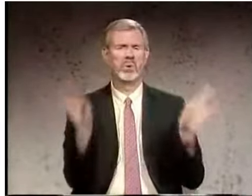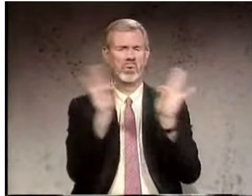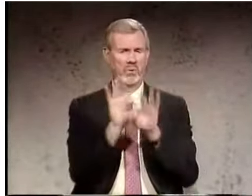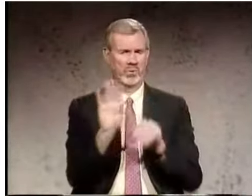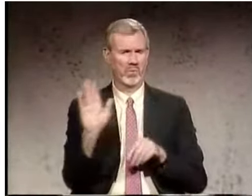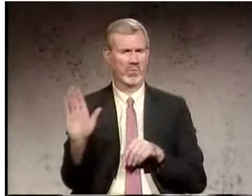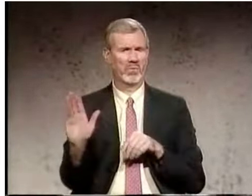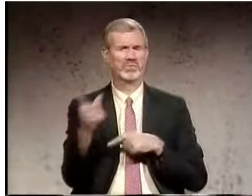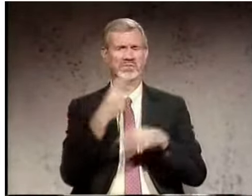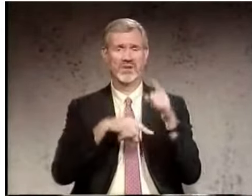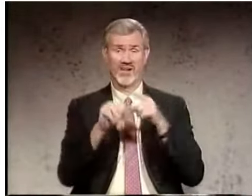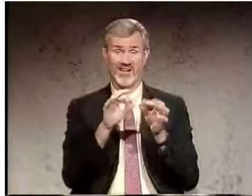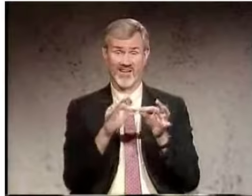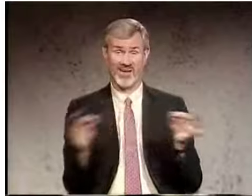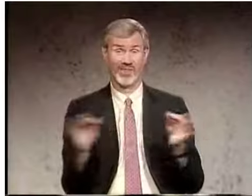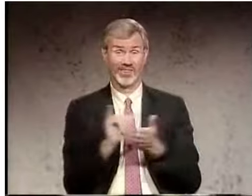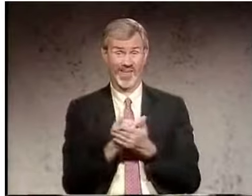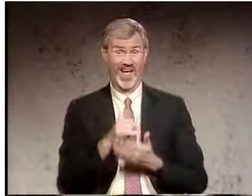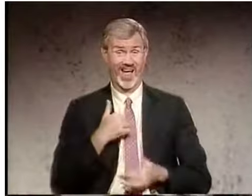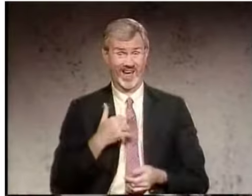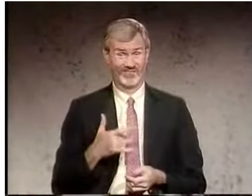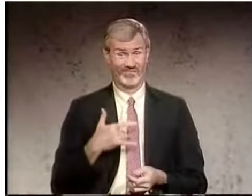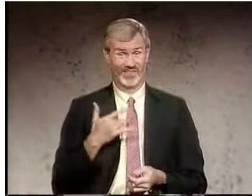are really important to sign language.